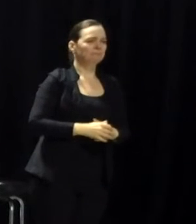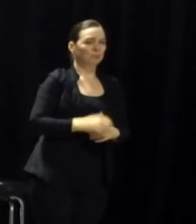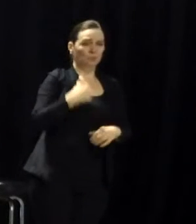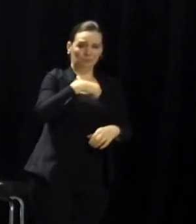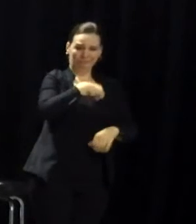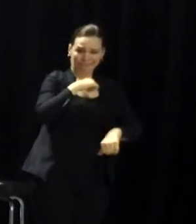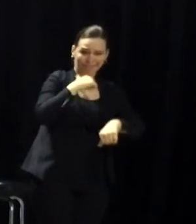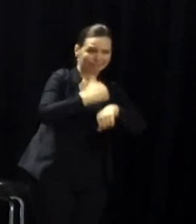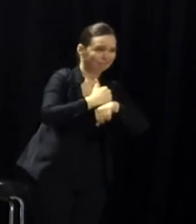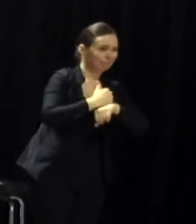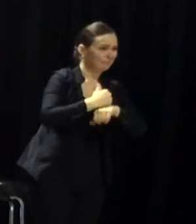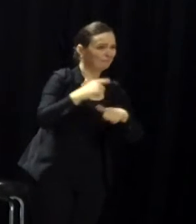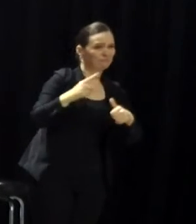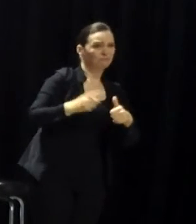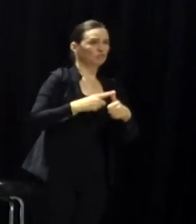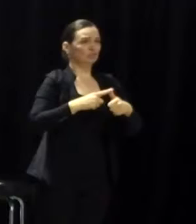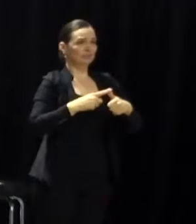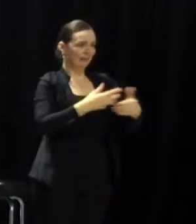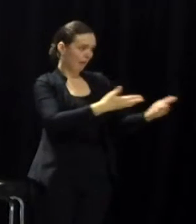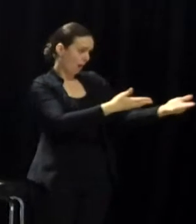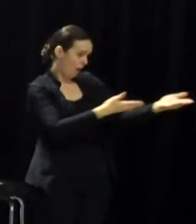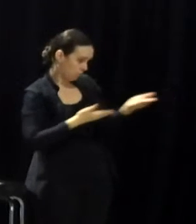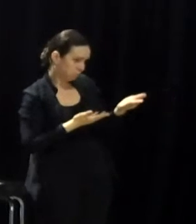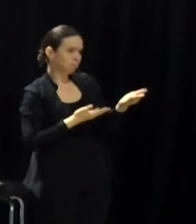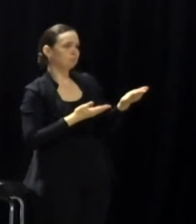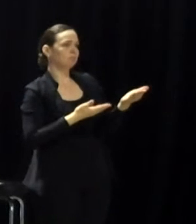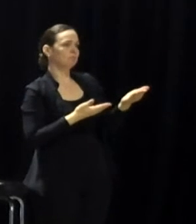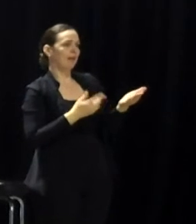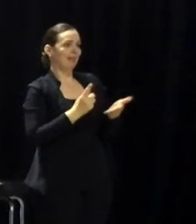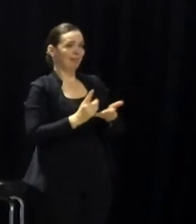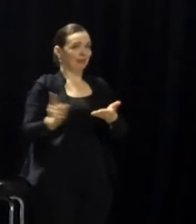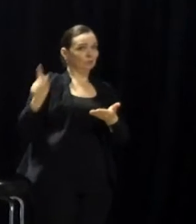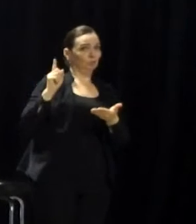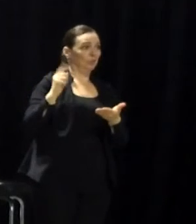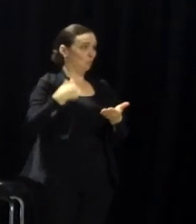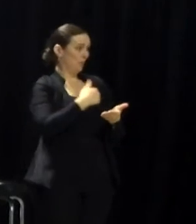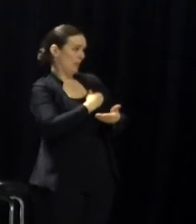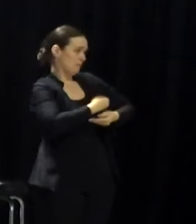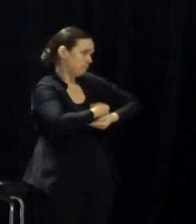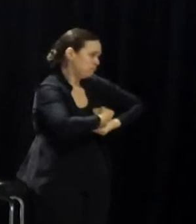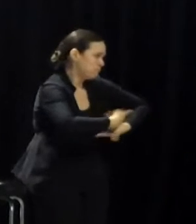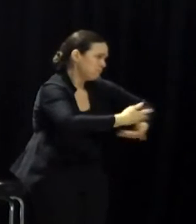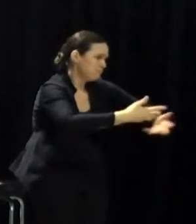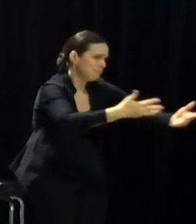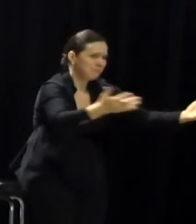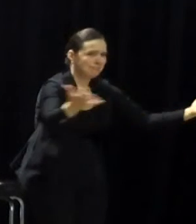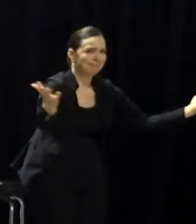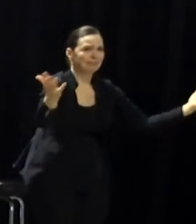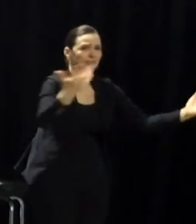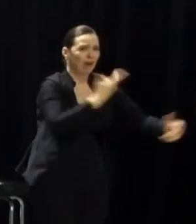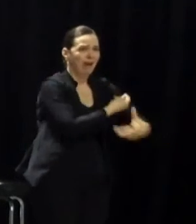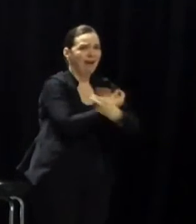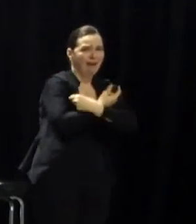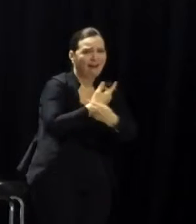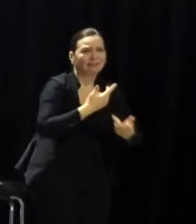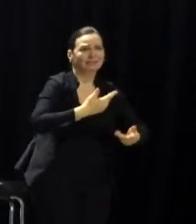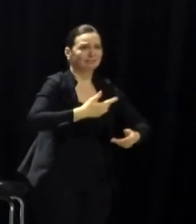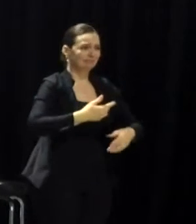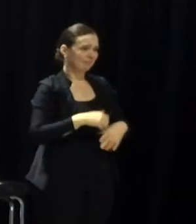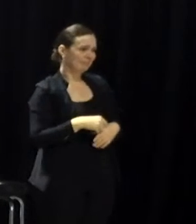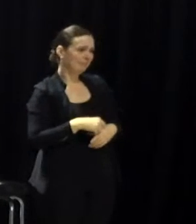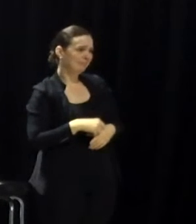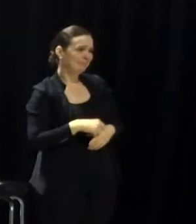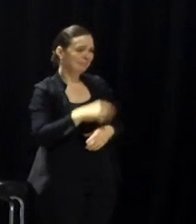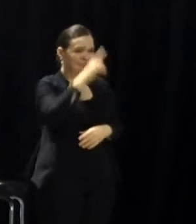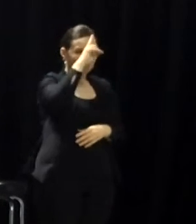opened. Last week we were vaccinating. The vaccine was redirected from hospitals to